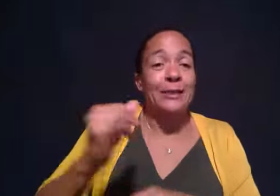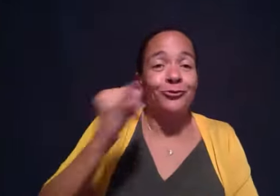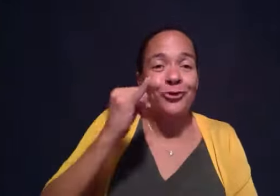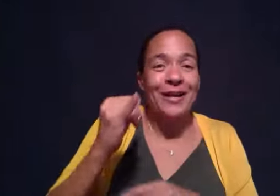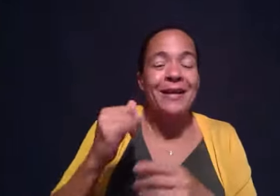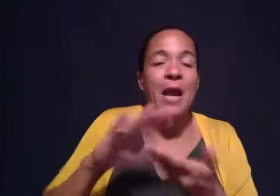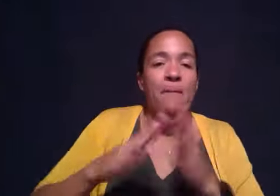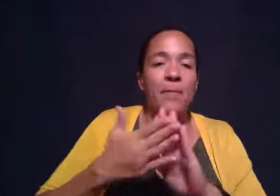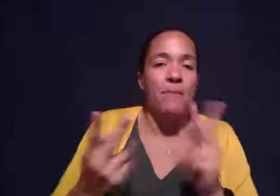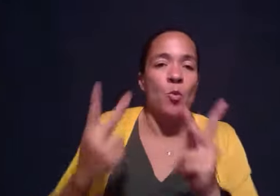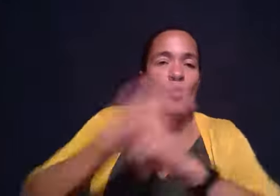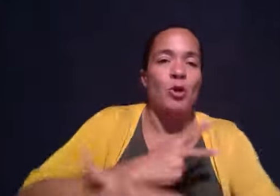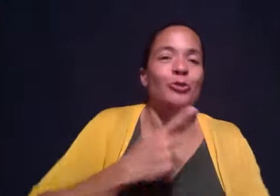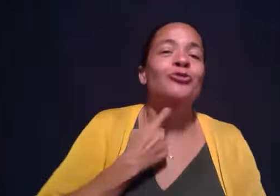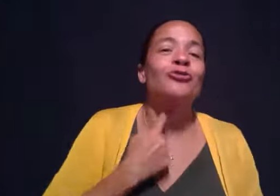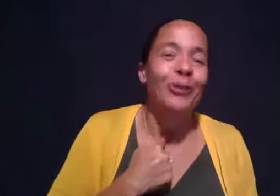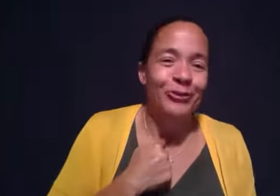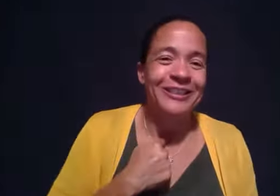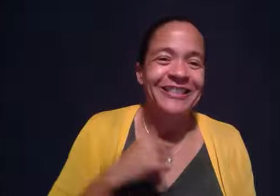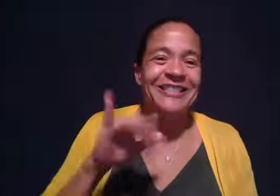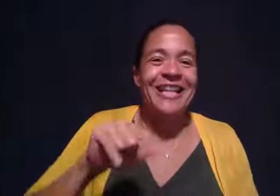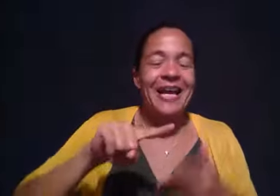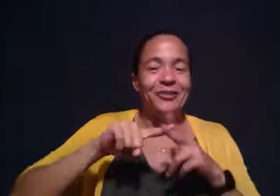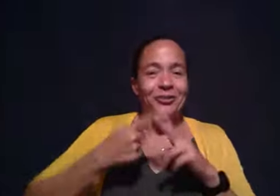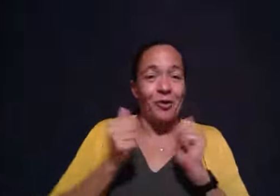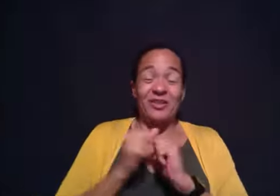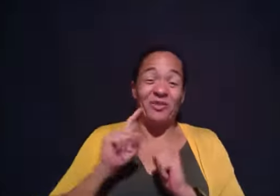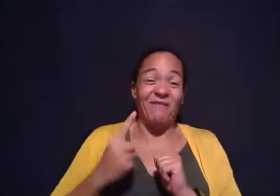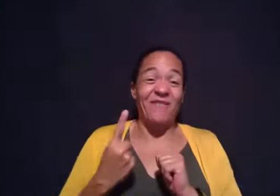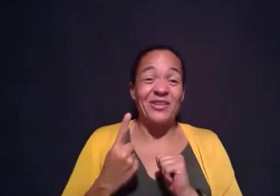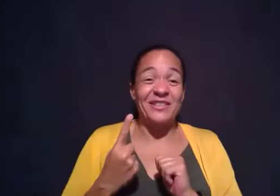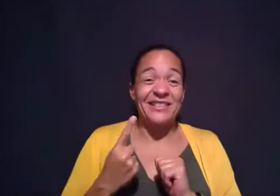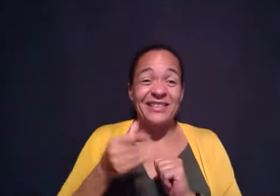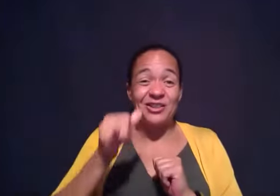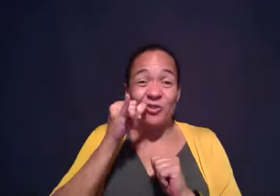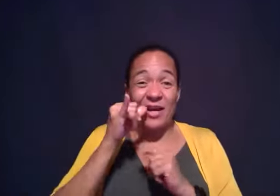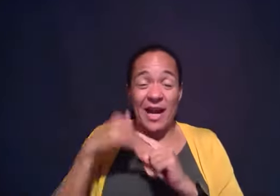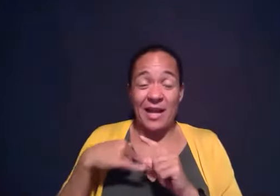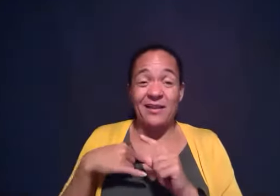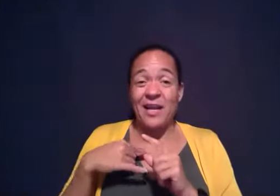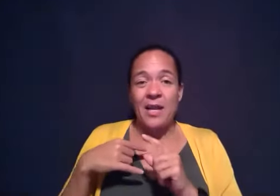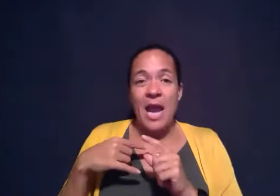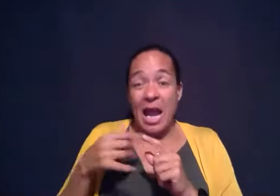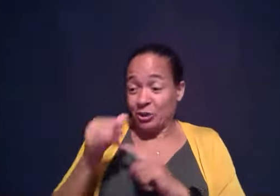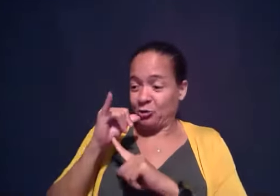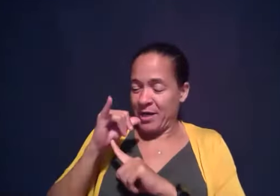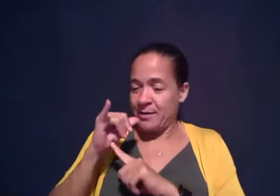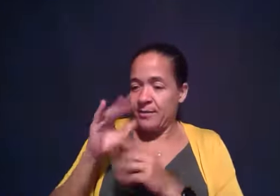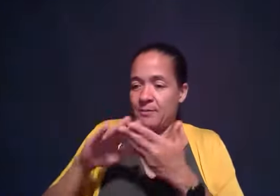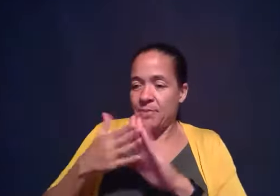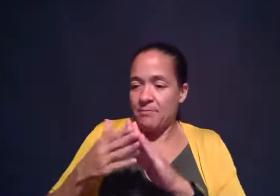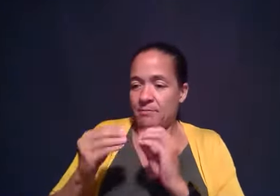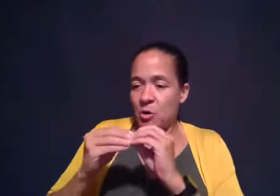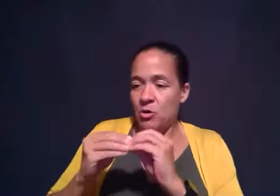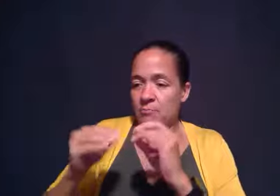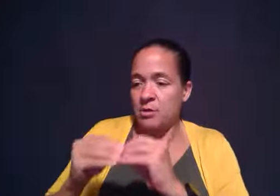with the very first drink. The more I drink, the thirstier I get. That begins with the very first drink. And that guy solved